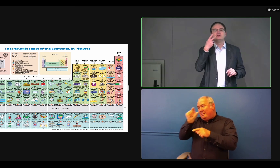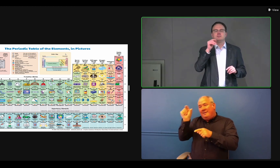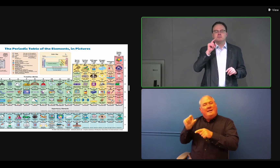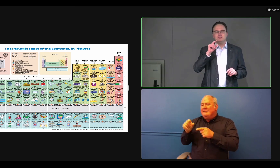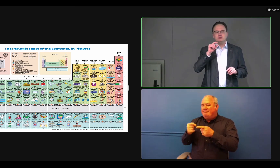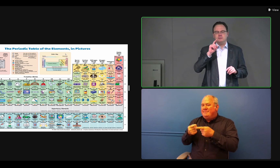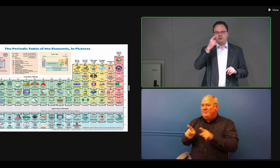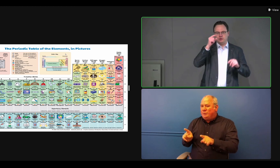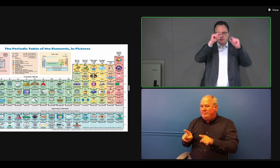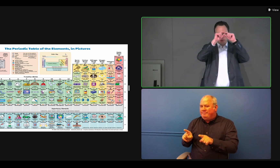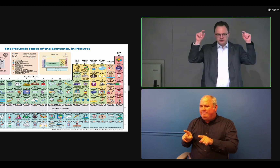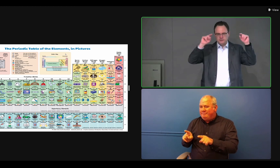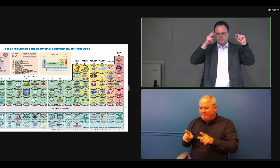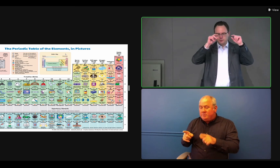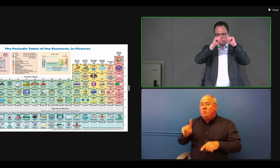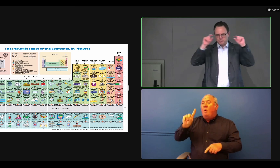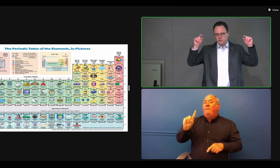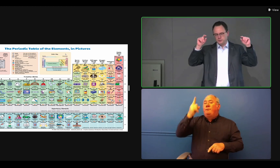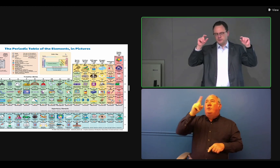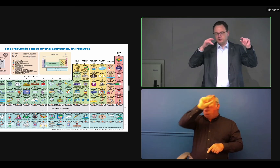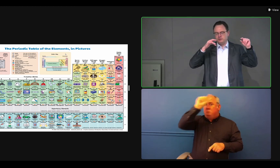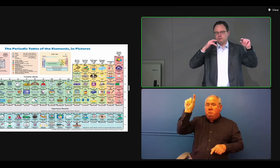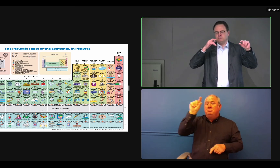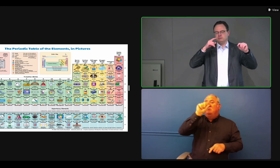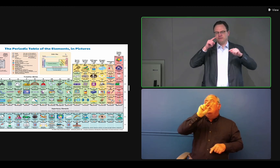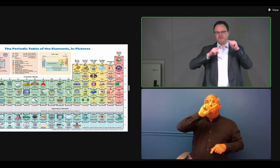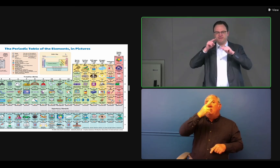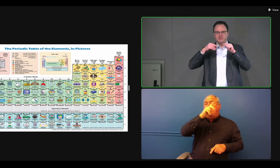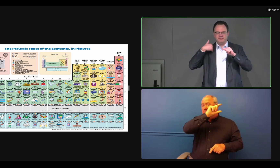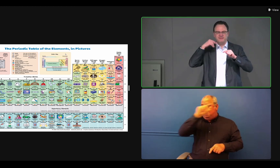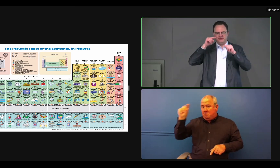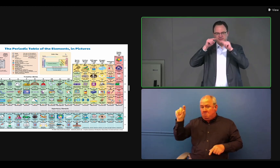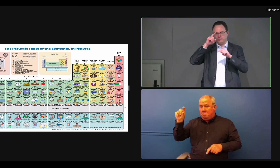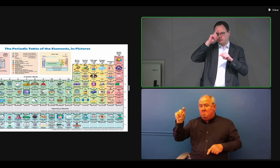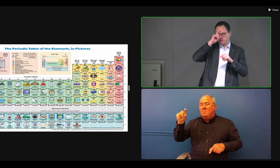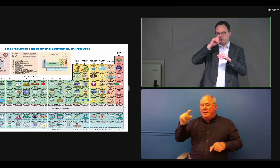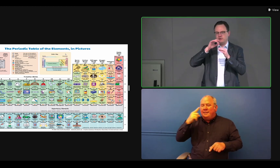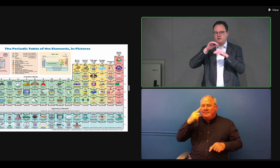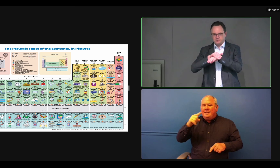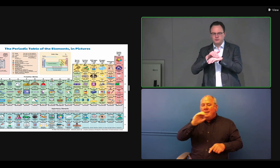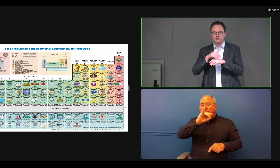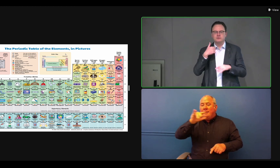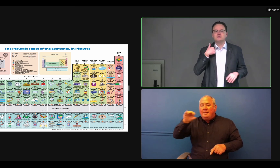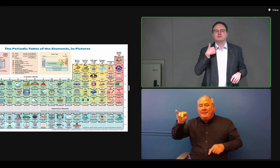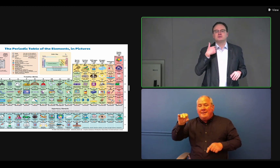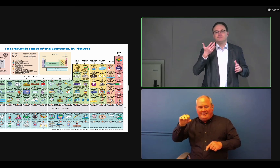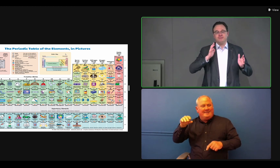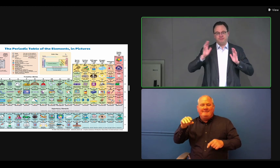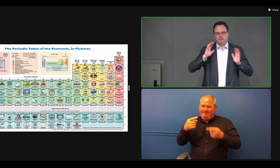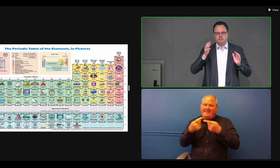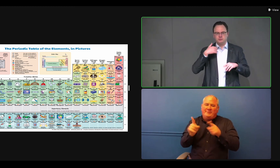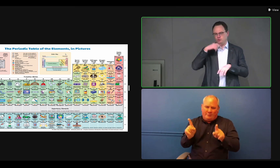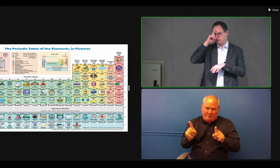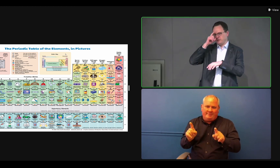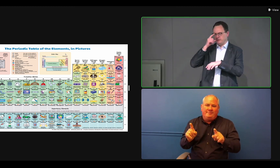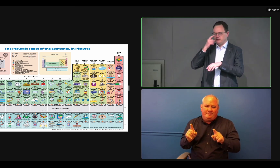Keep in mind that there are some differences in spelling or the names of the elements between English and German. And so if you